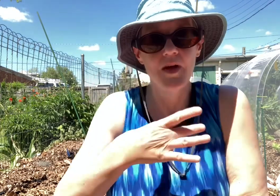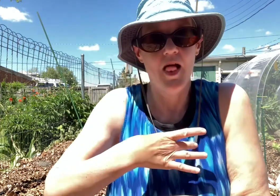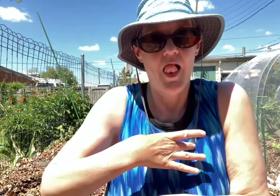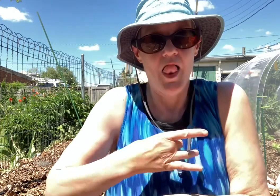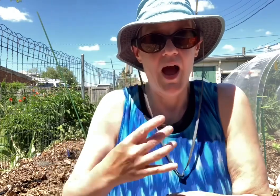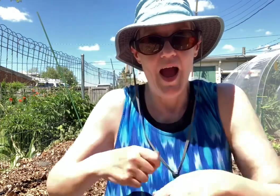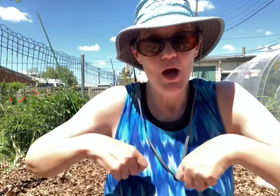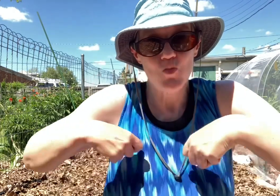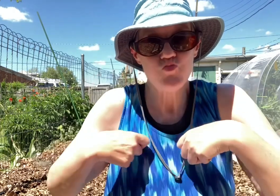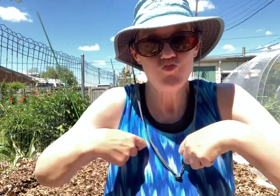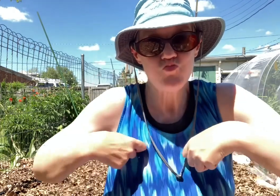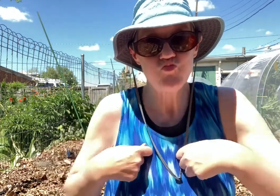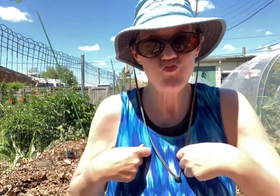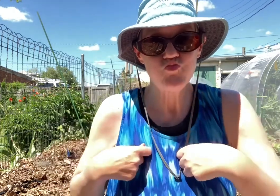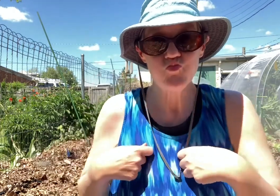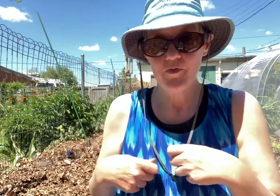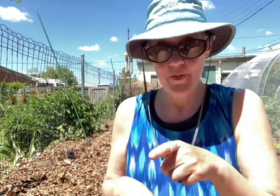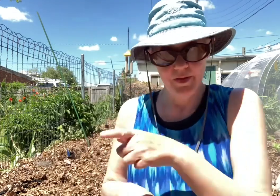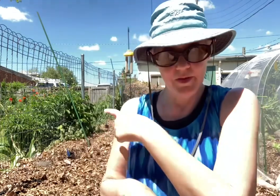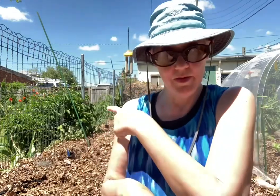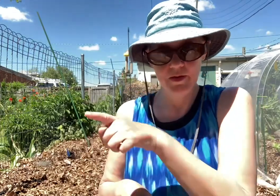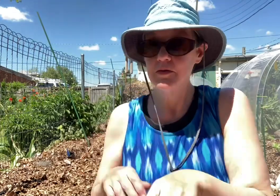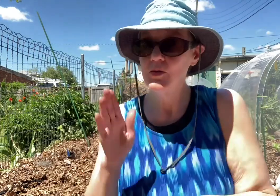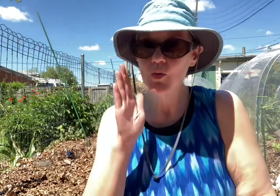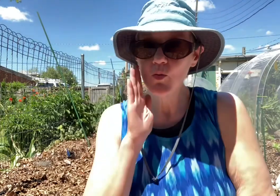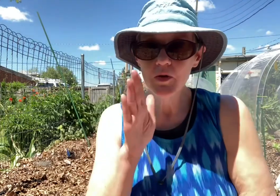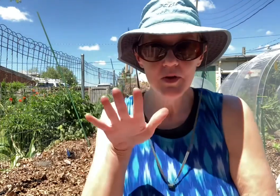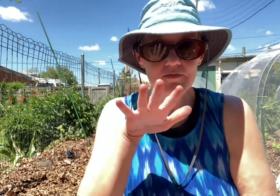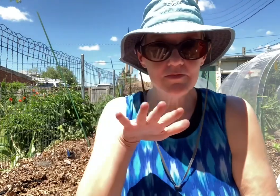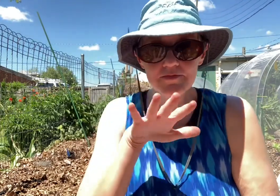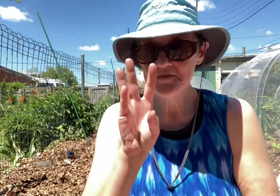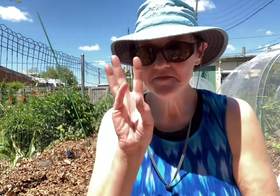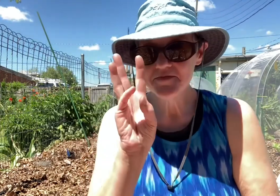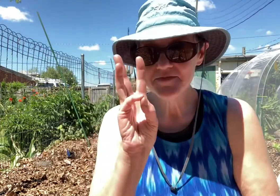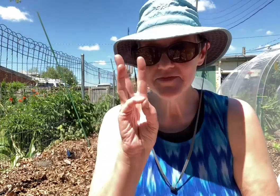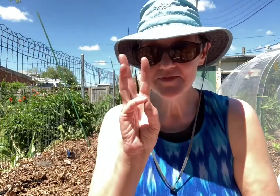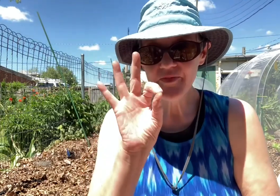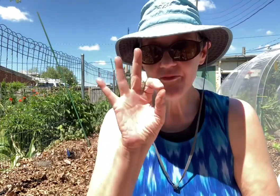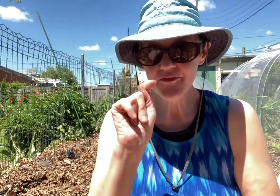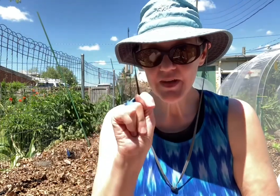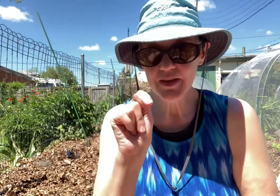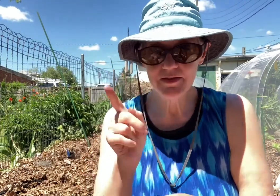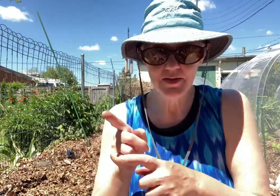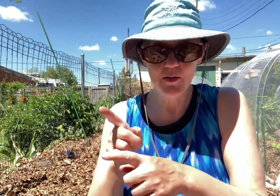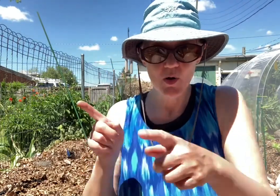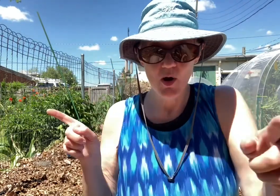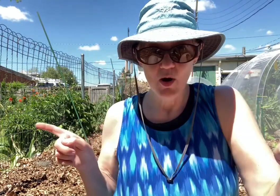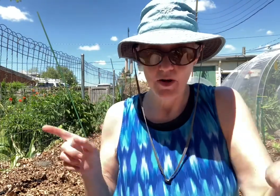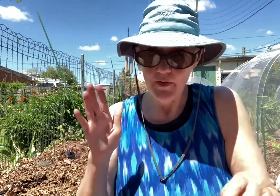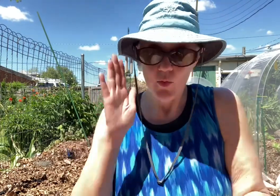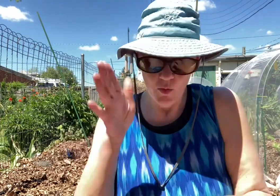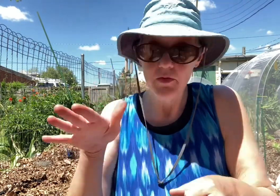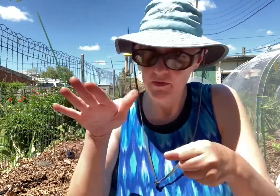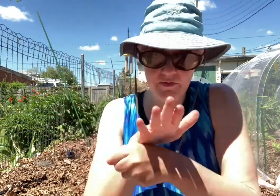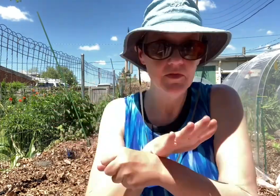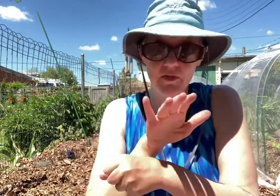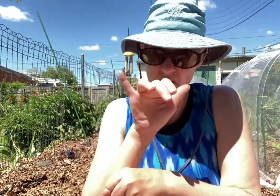inches apart. They like lots of room. These are going to be spaced about 6 feet apart, and they